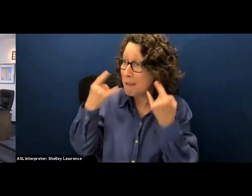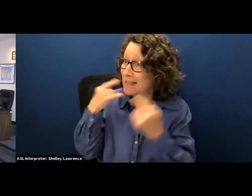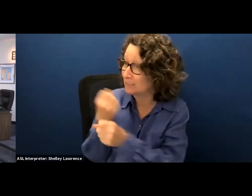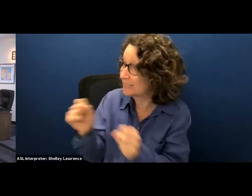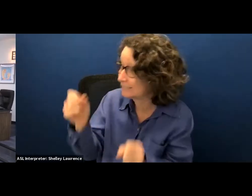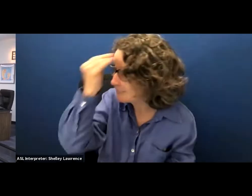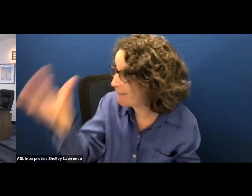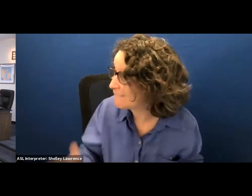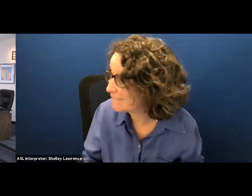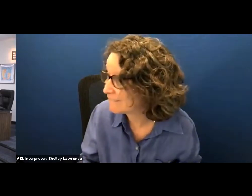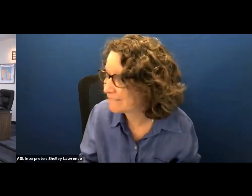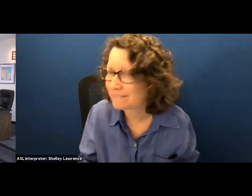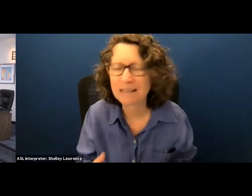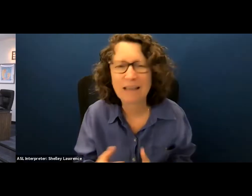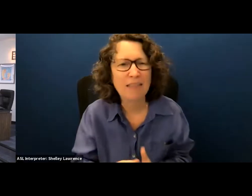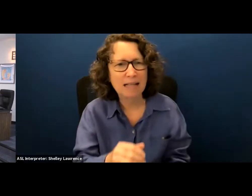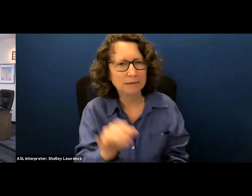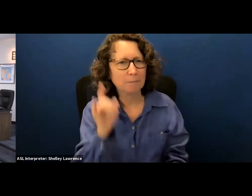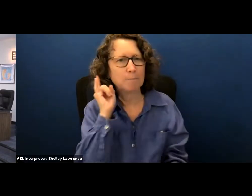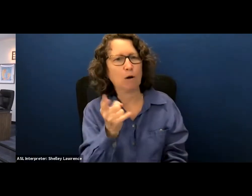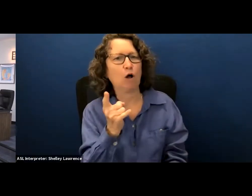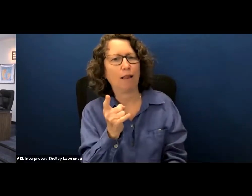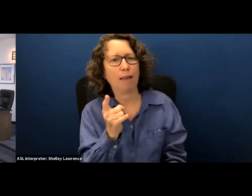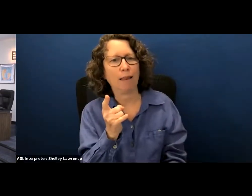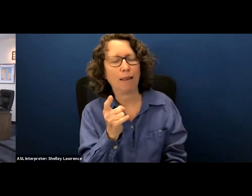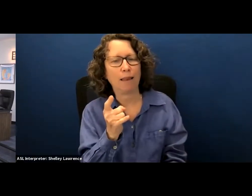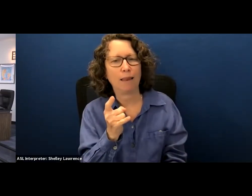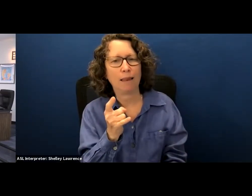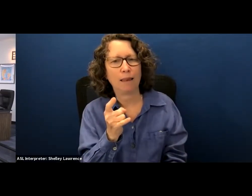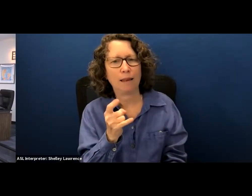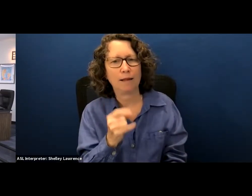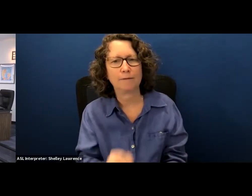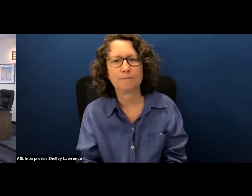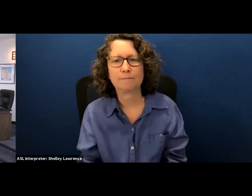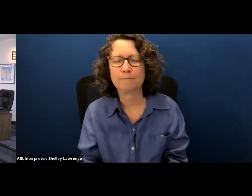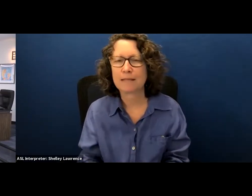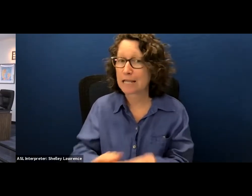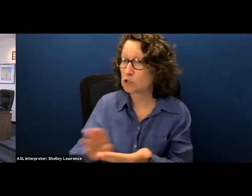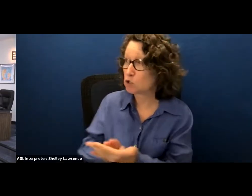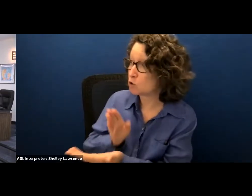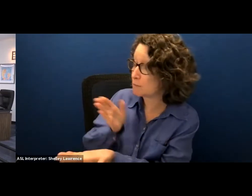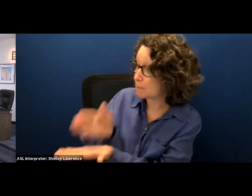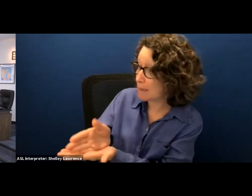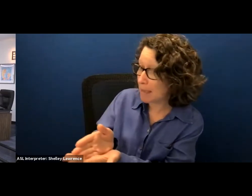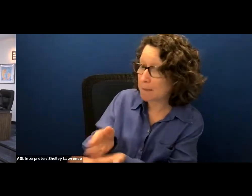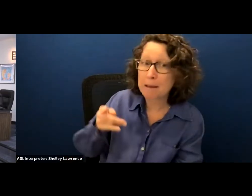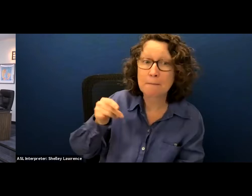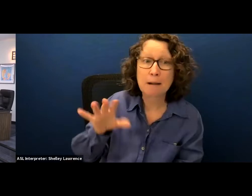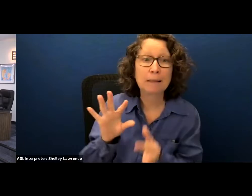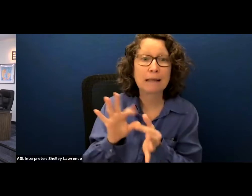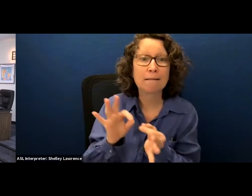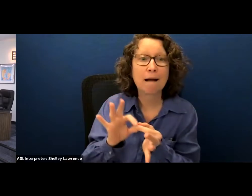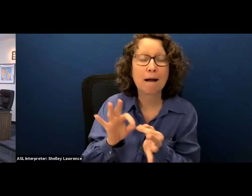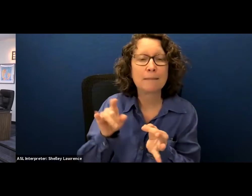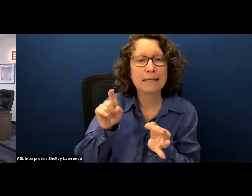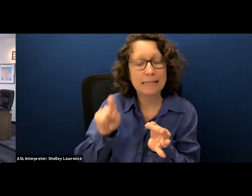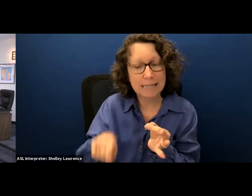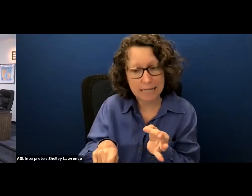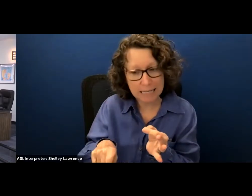safe. It's bull. Excuse me, ma'am. The public comment needs to